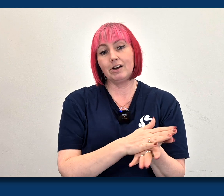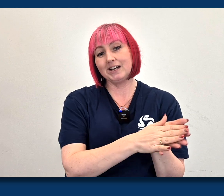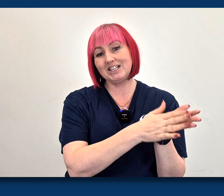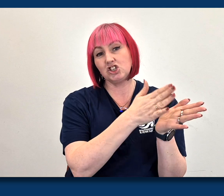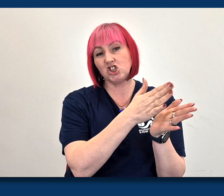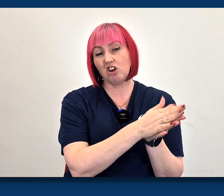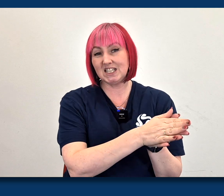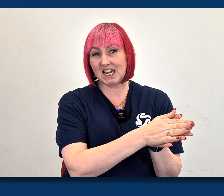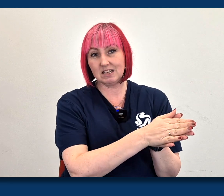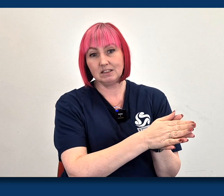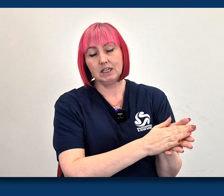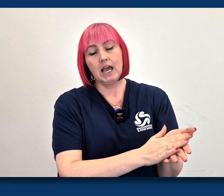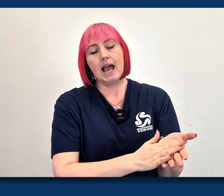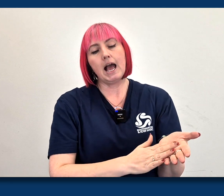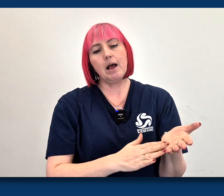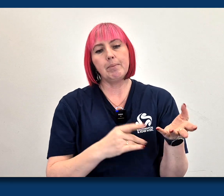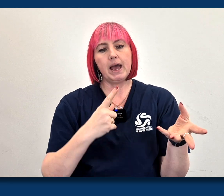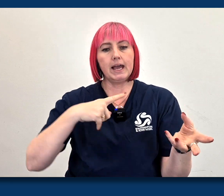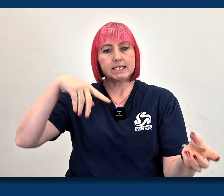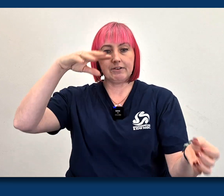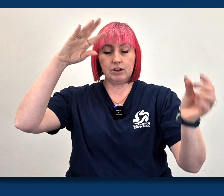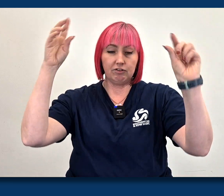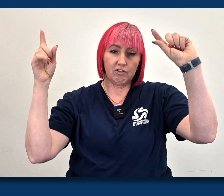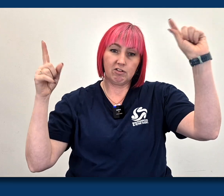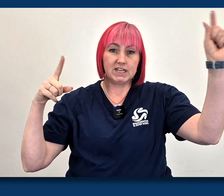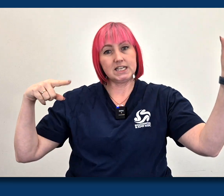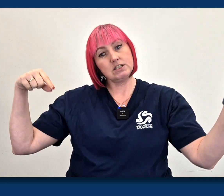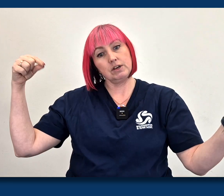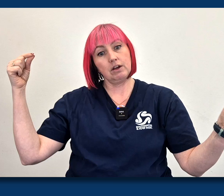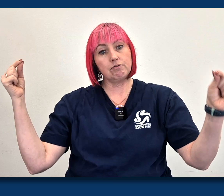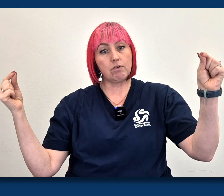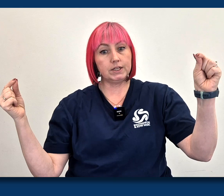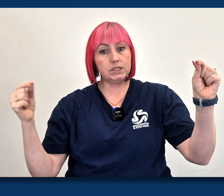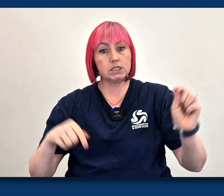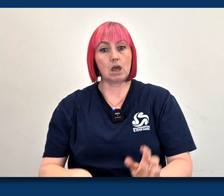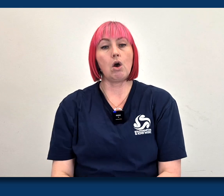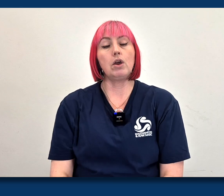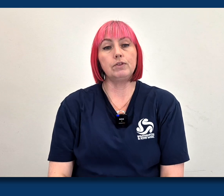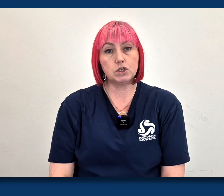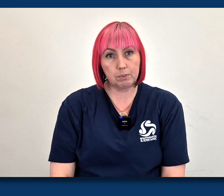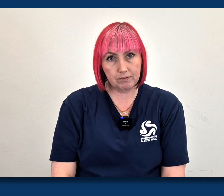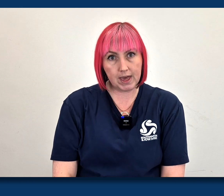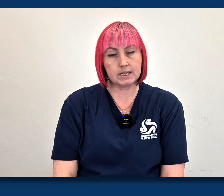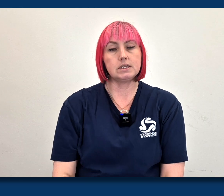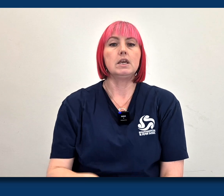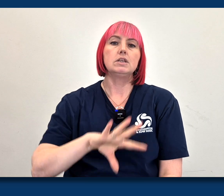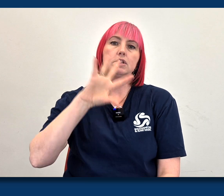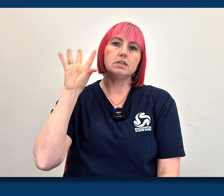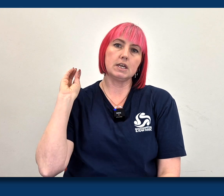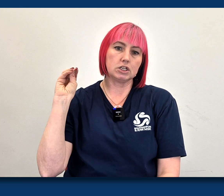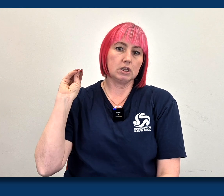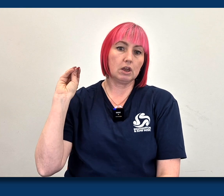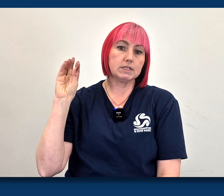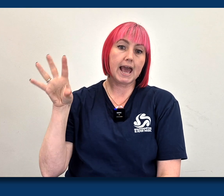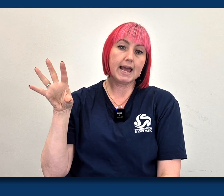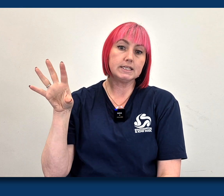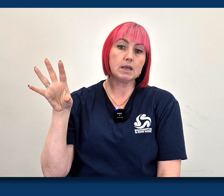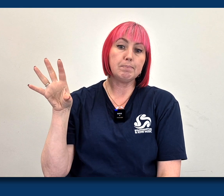is chanting, and Ariana Grande is doing kind of runs over the top of that. So the section that goes, hands up in